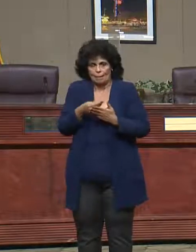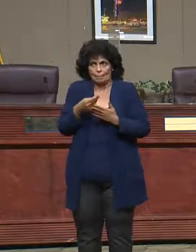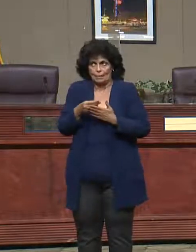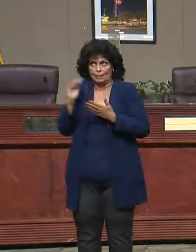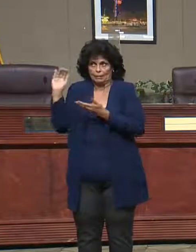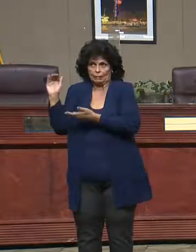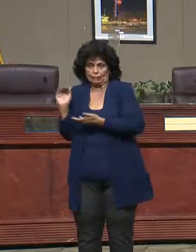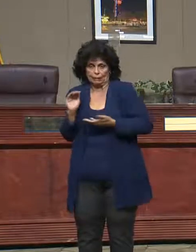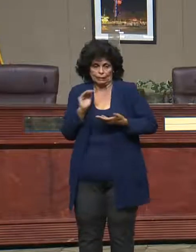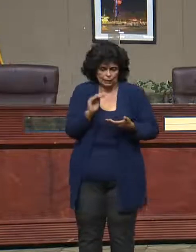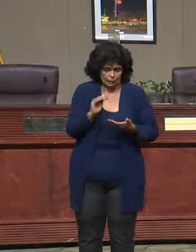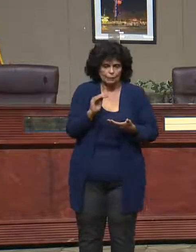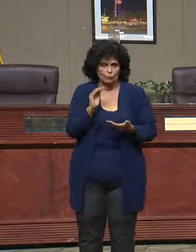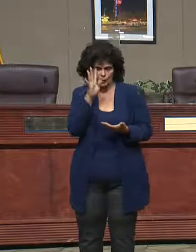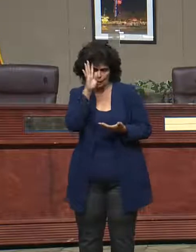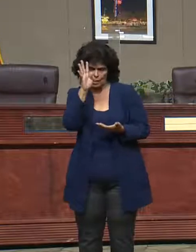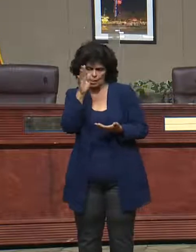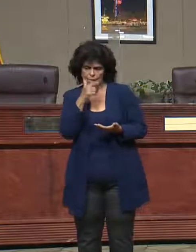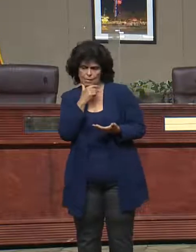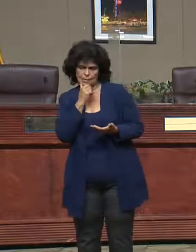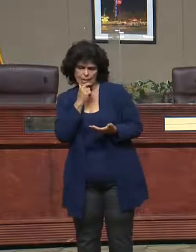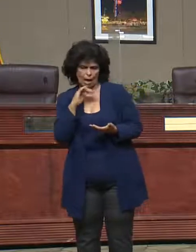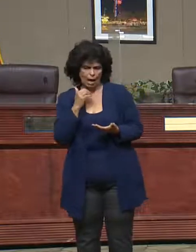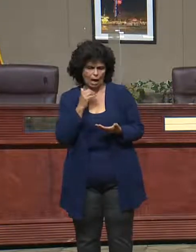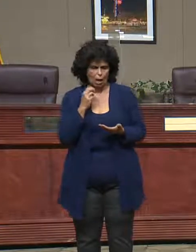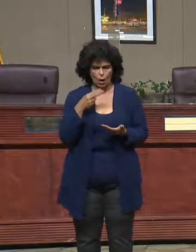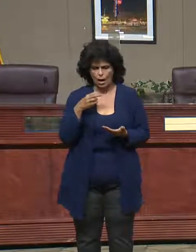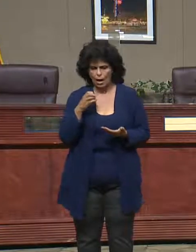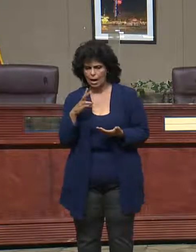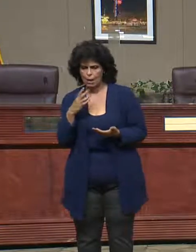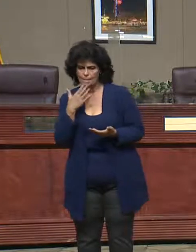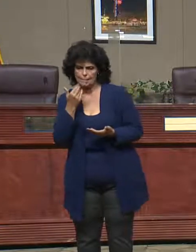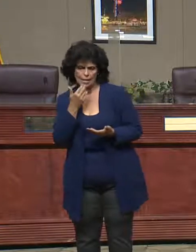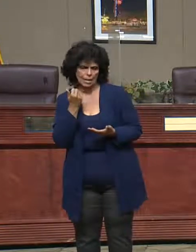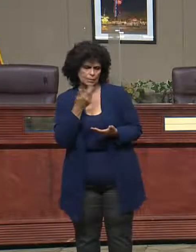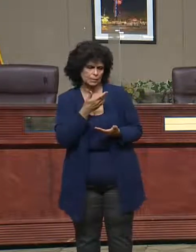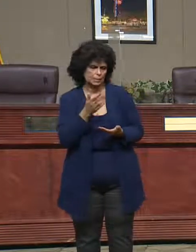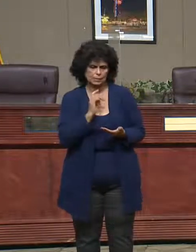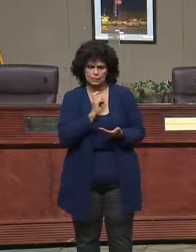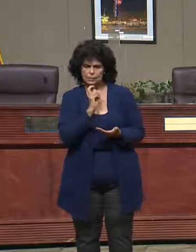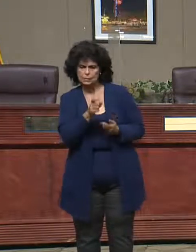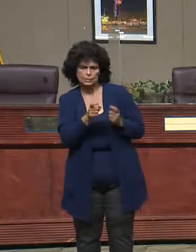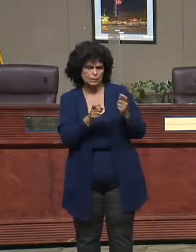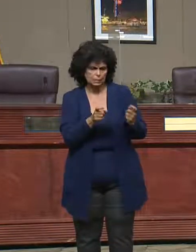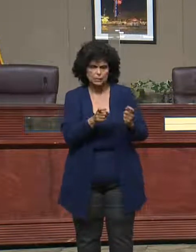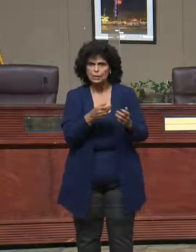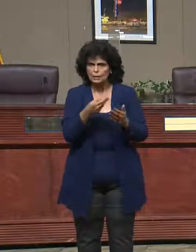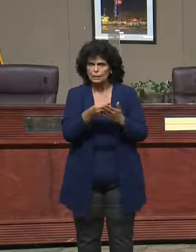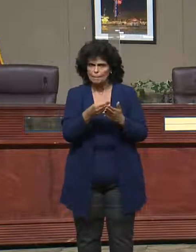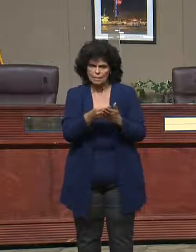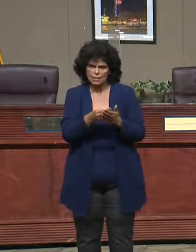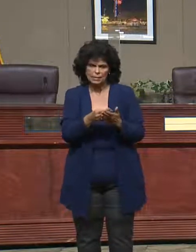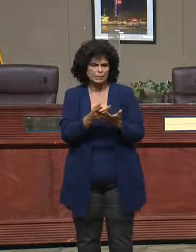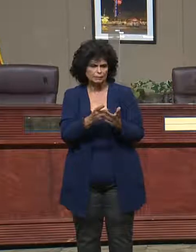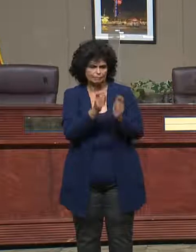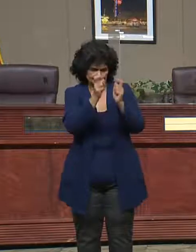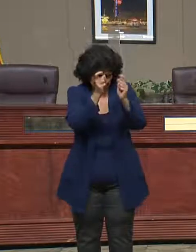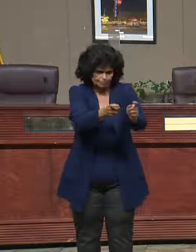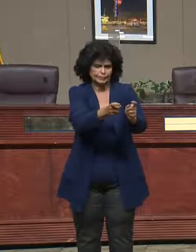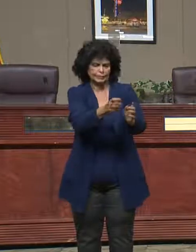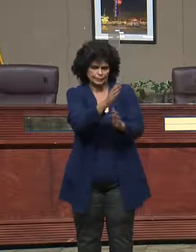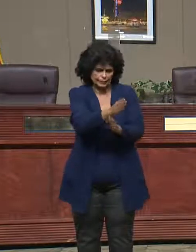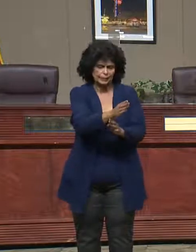entrusted with. We have put the overwhelming majority of that money directly into the community